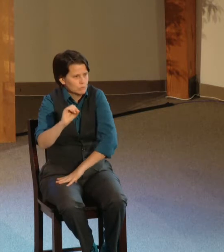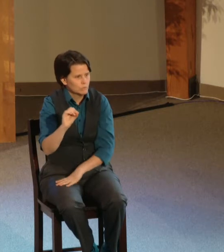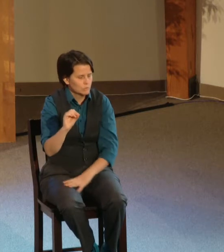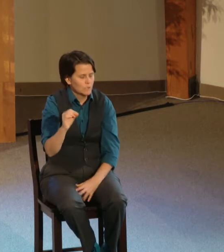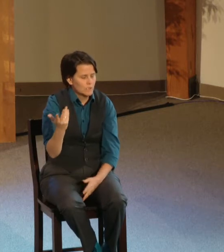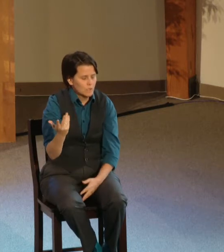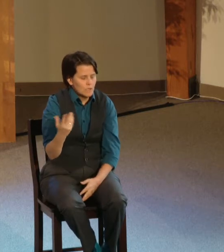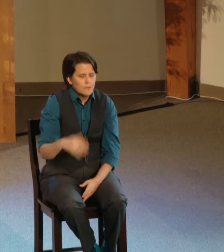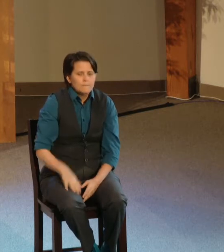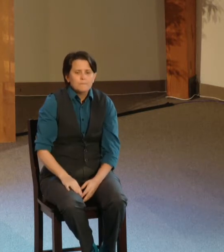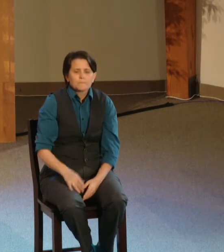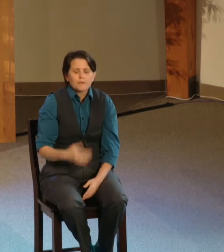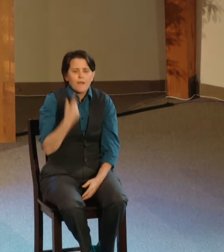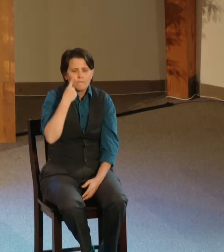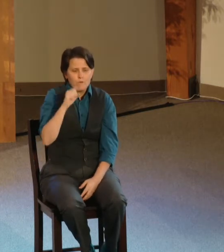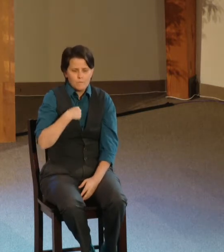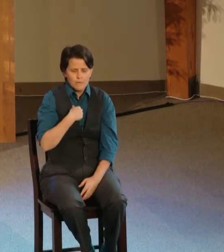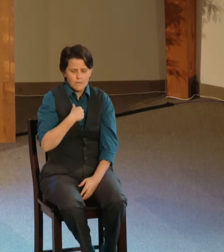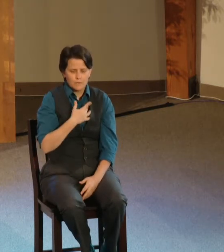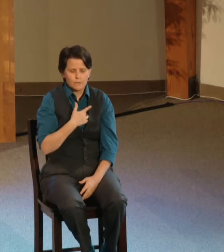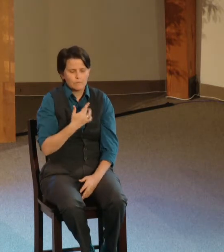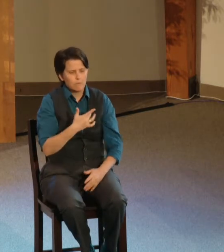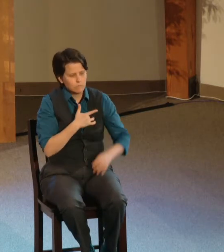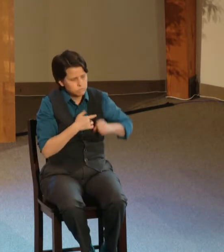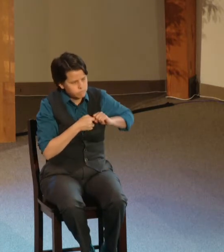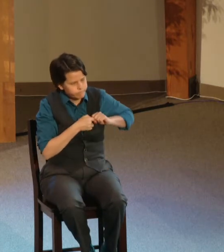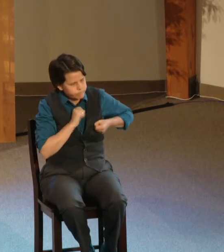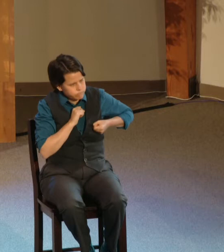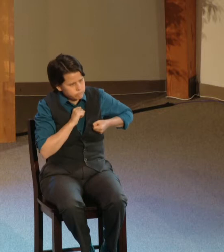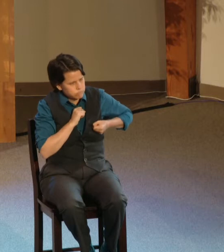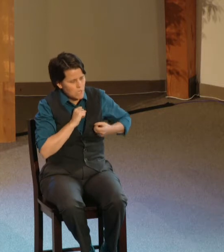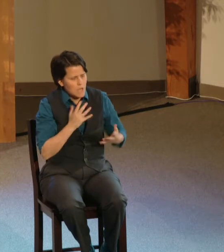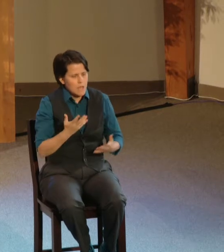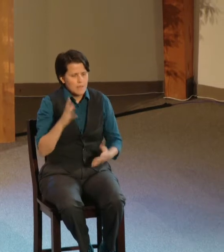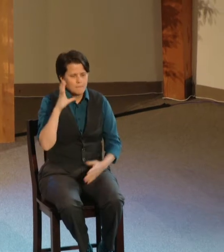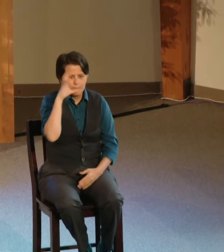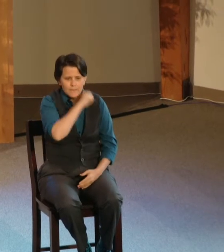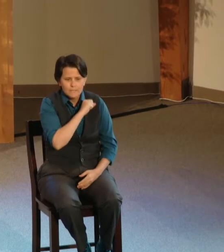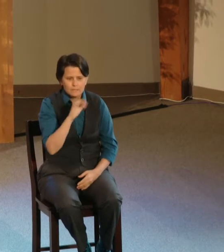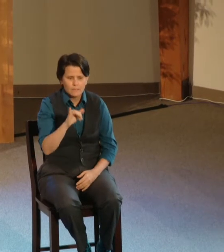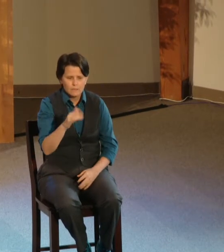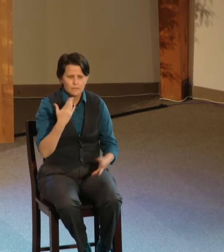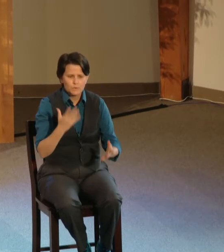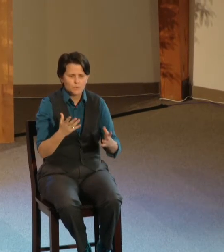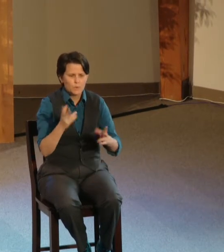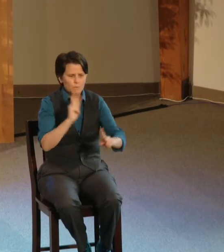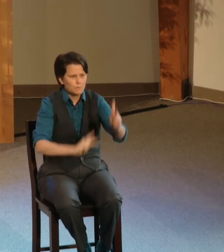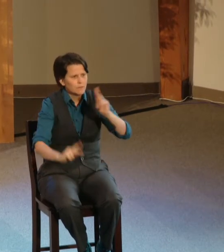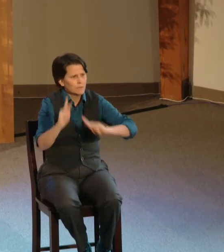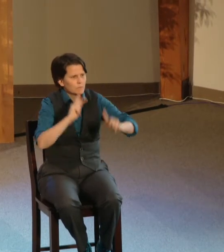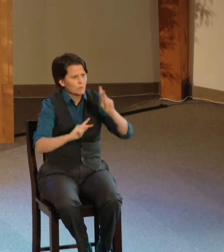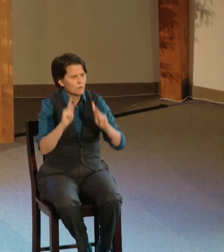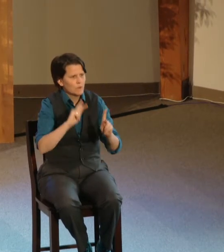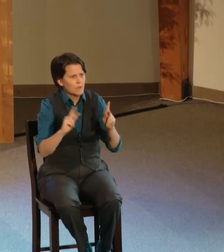And what was really heartbreaking for me was that most of them missed the fact that these were human beings not living their best